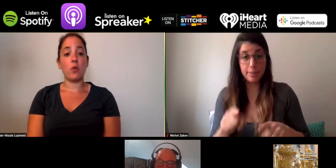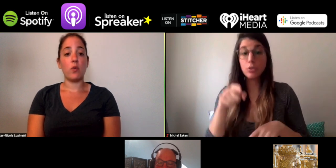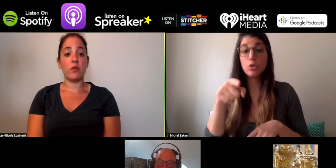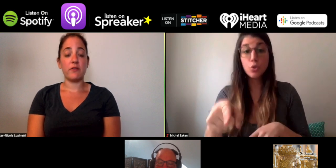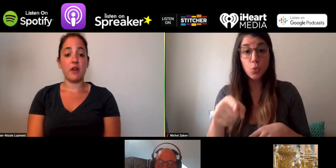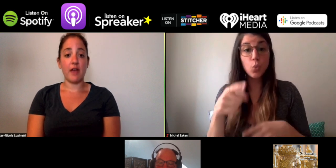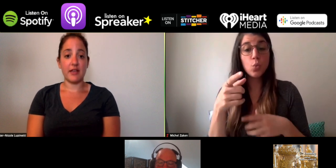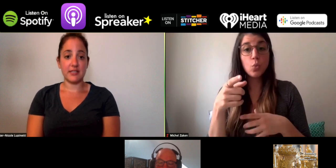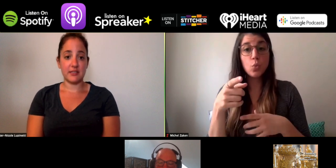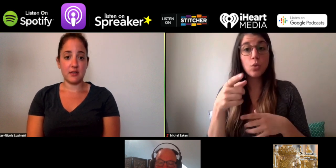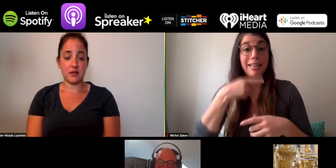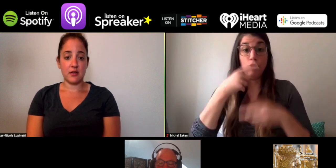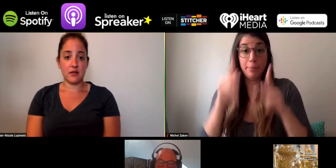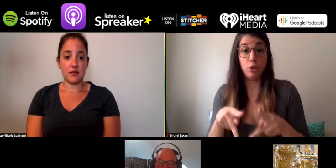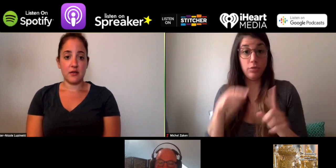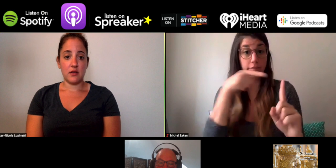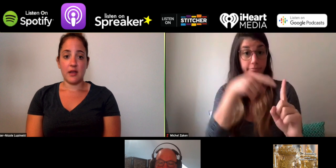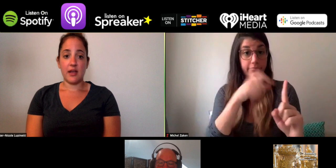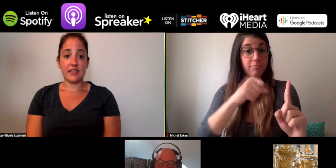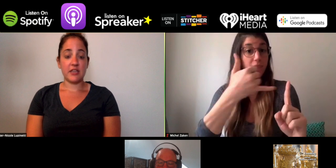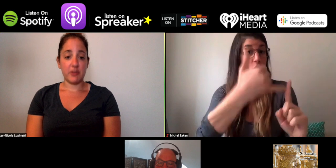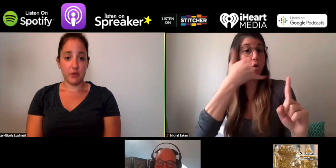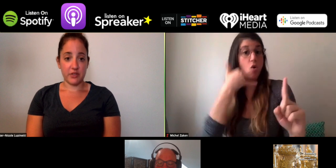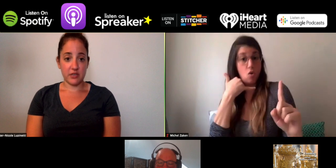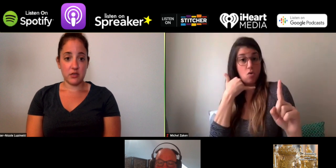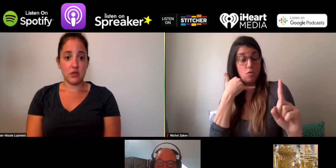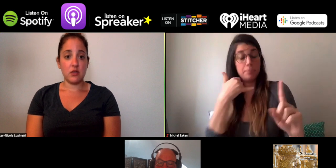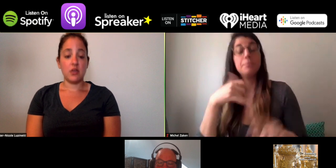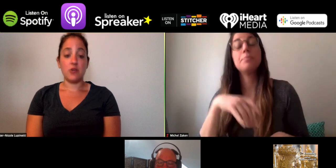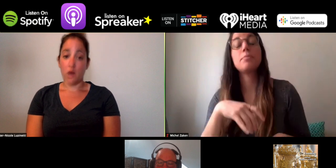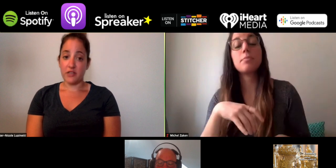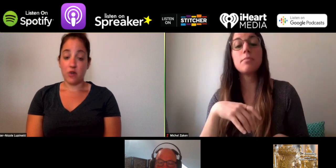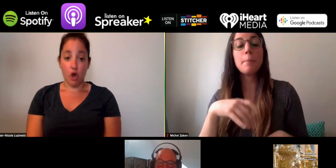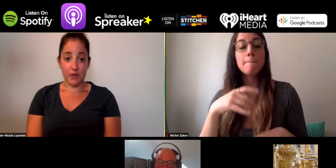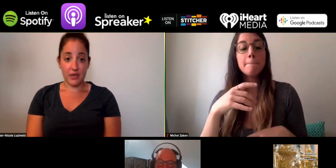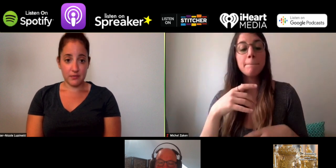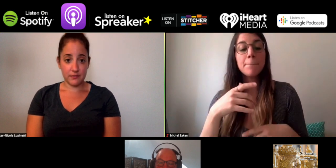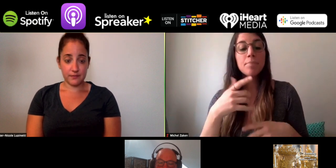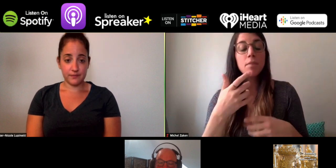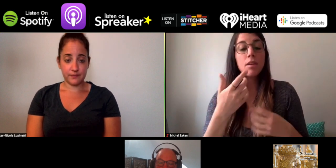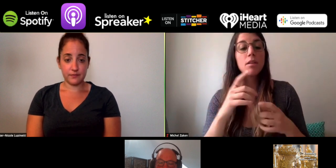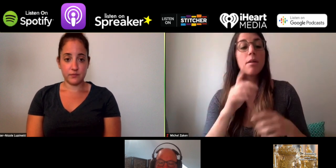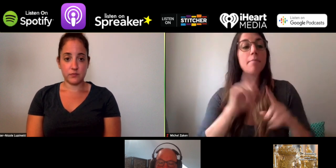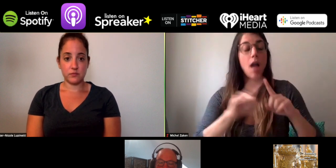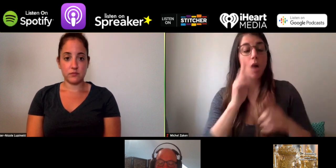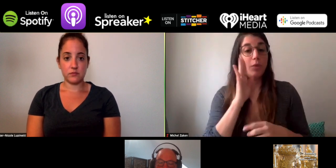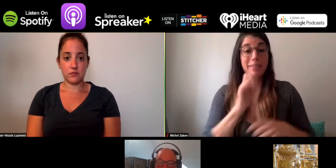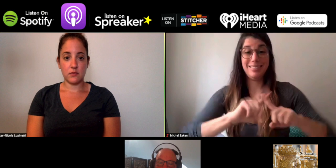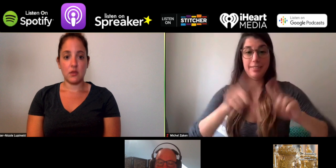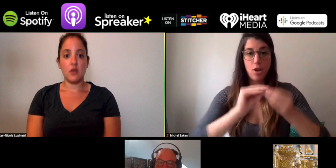So with VRS, as a hearing person, you want to call me.